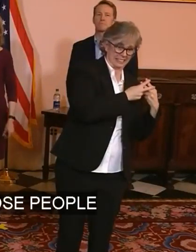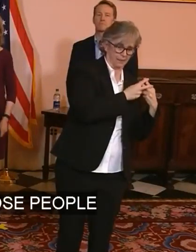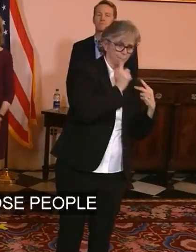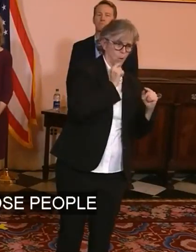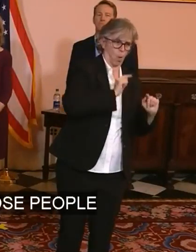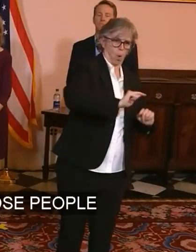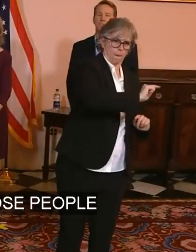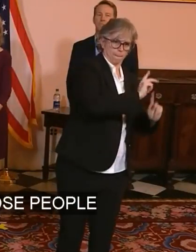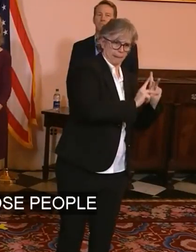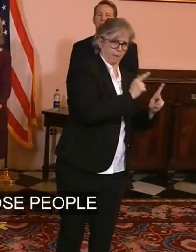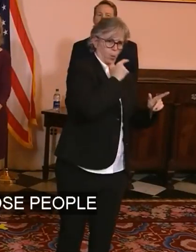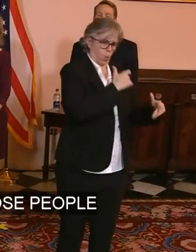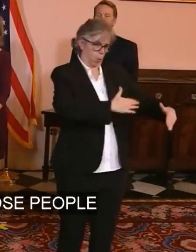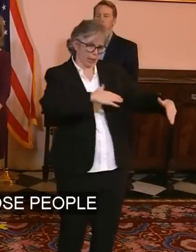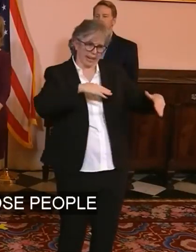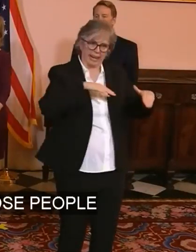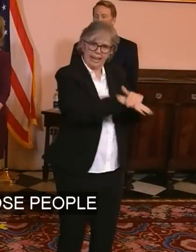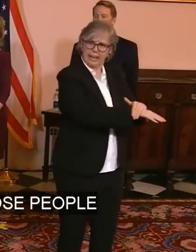is vitally important.